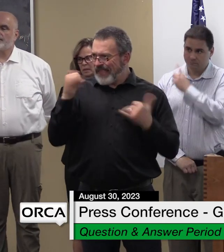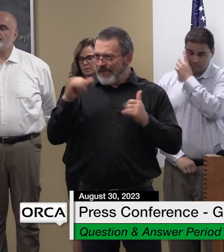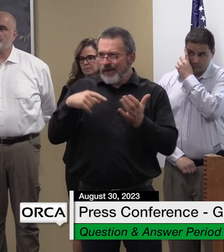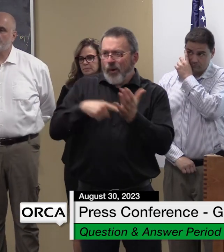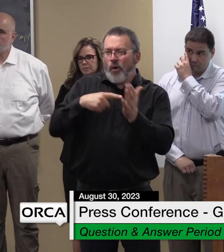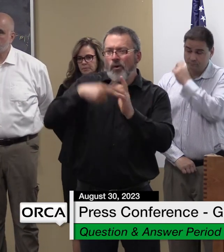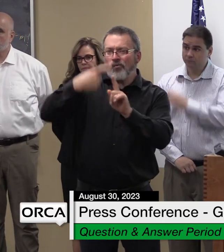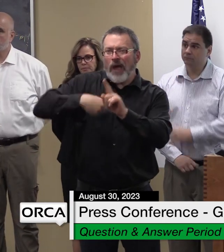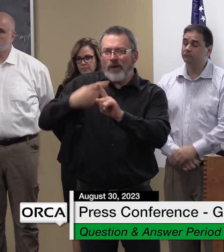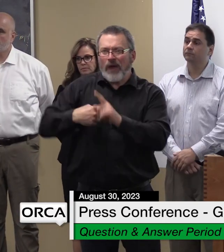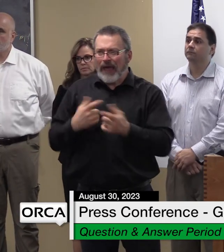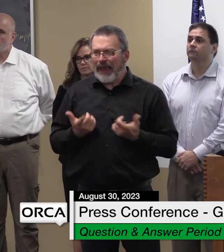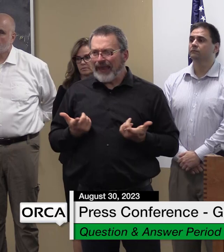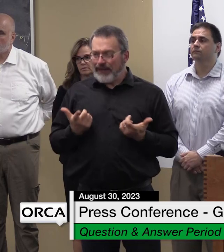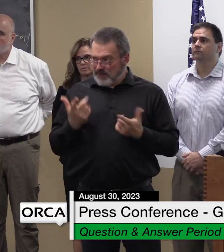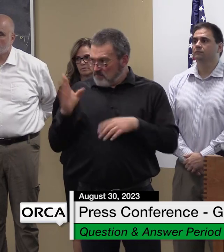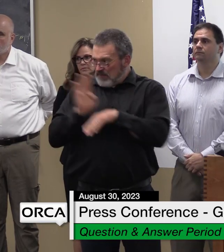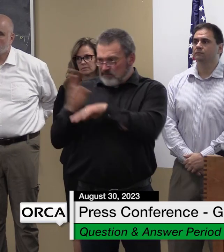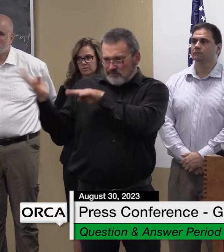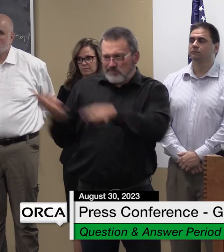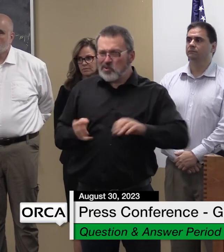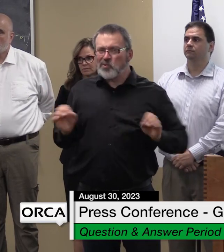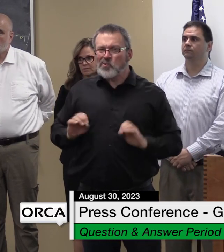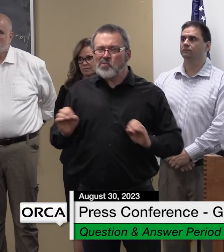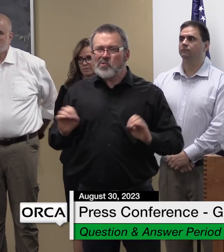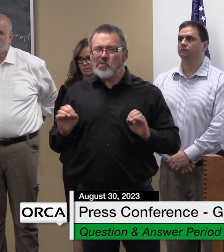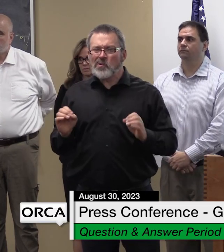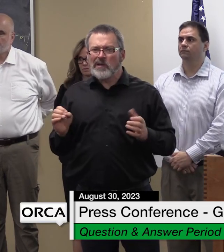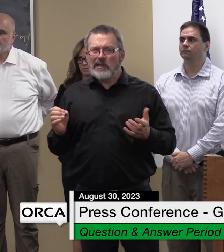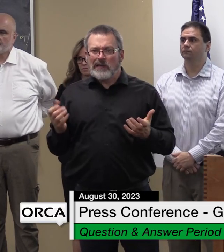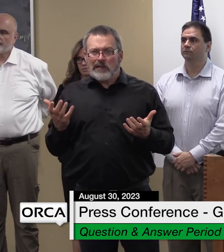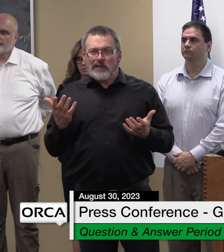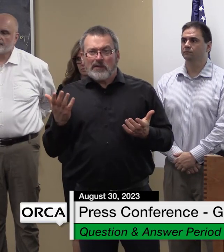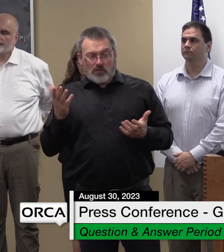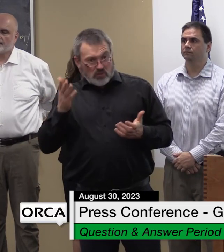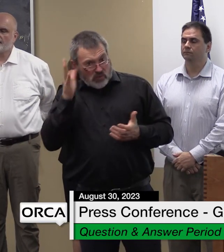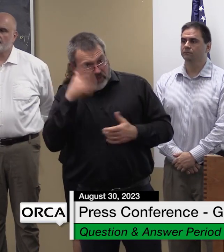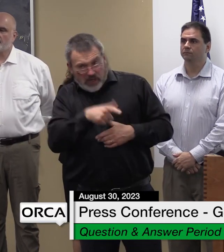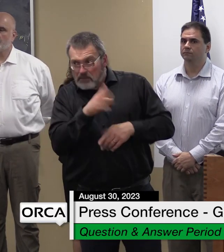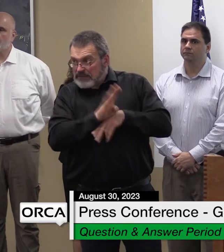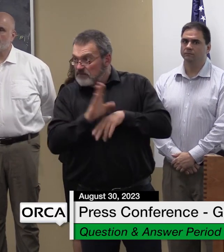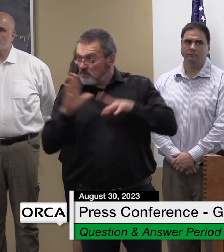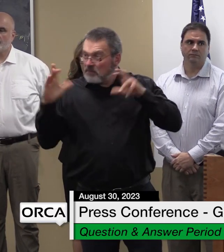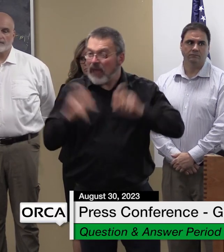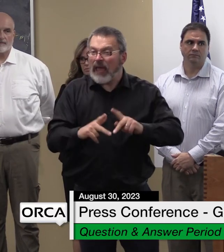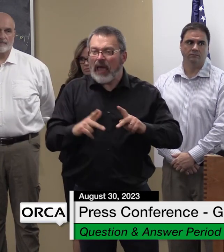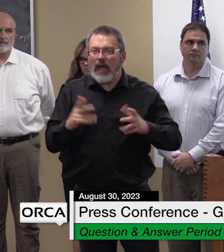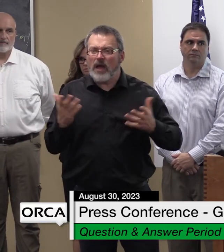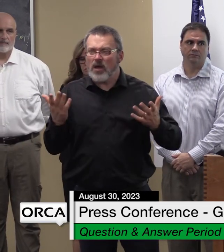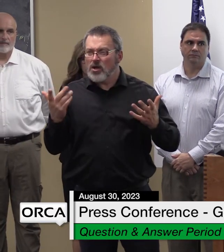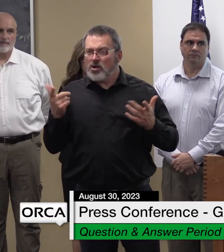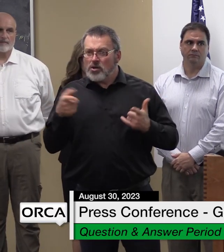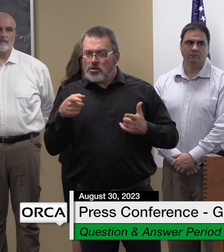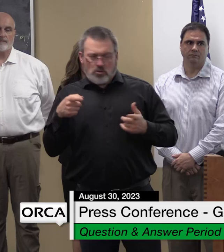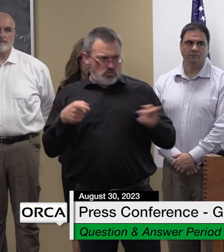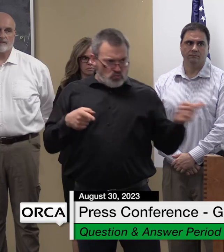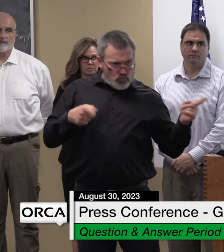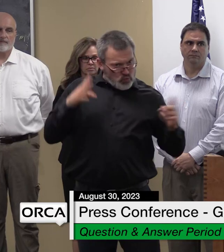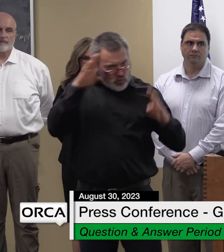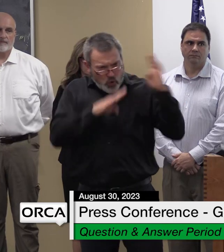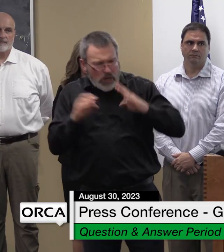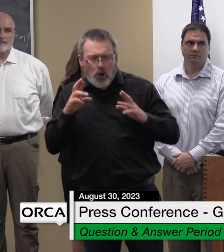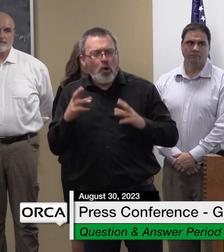in, or just people that are already there if they're going to open anyway. So how worried are you for the long term? Yeah, it's always a